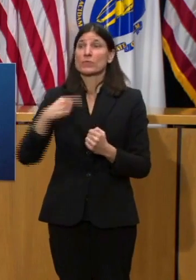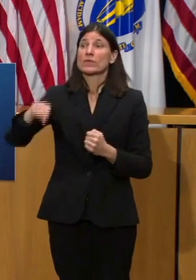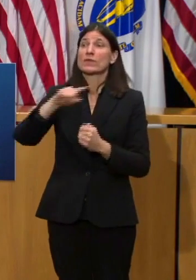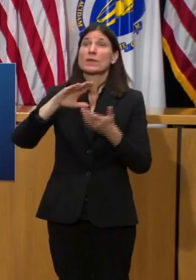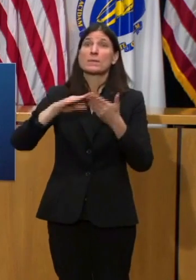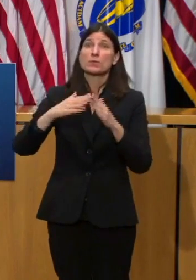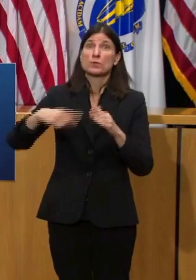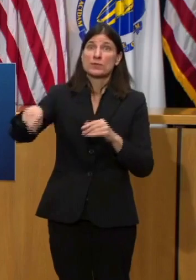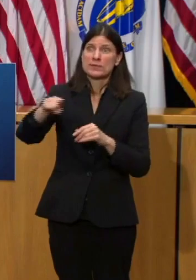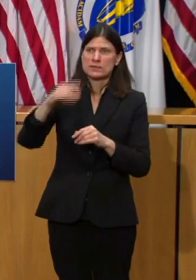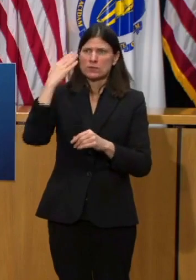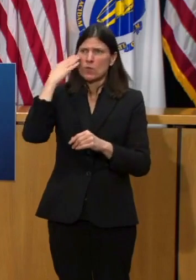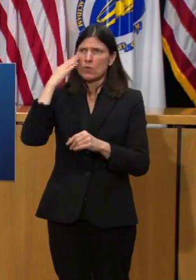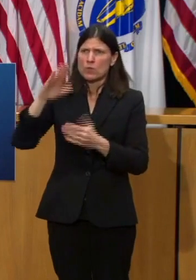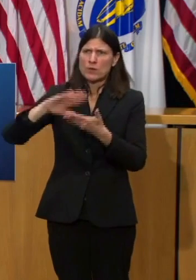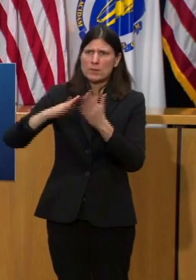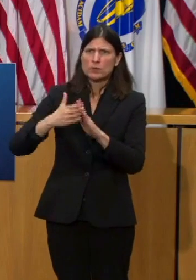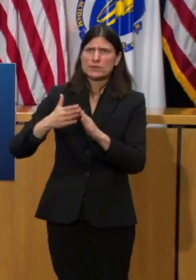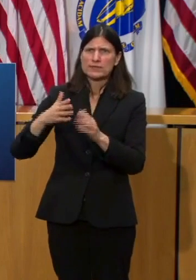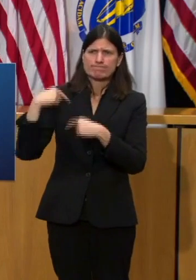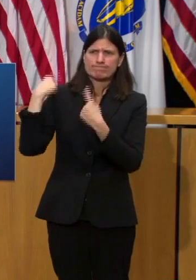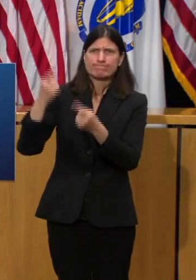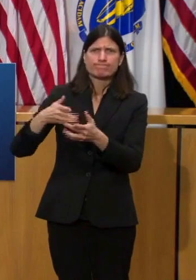vaccine acceptance, providing